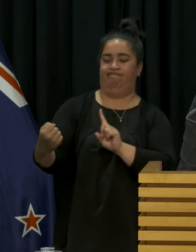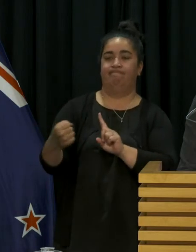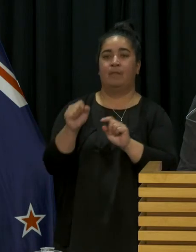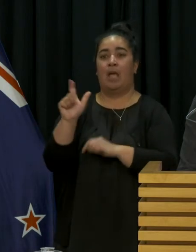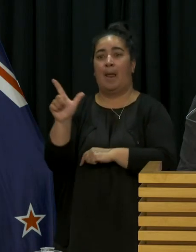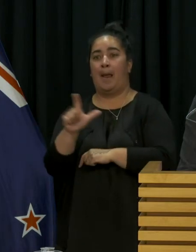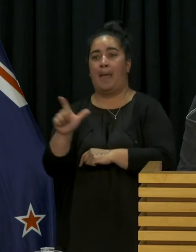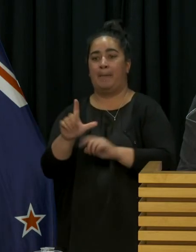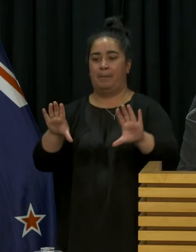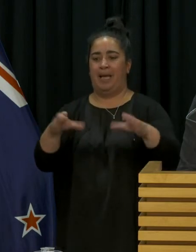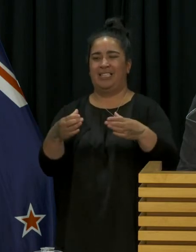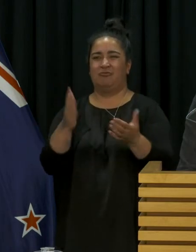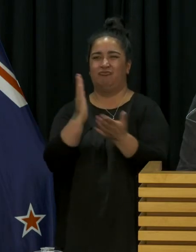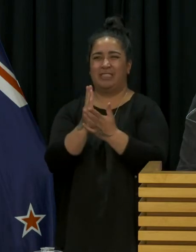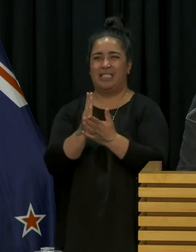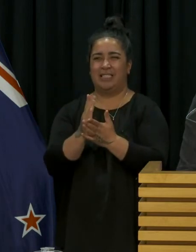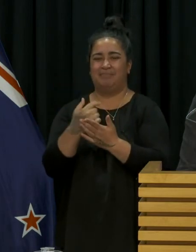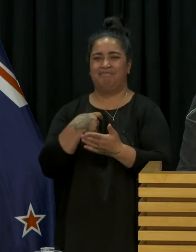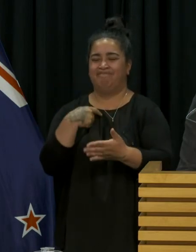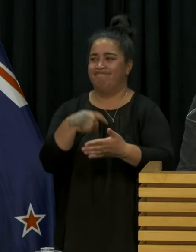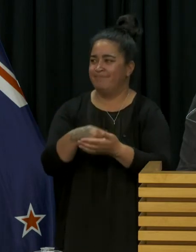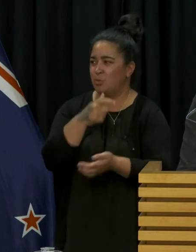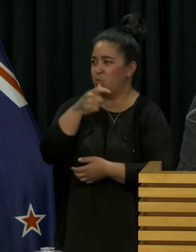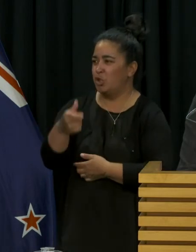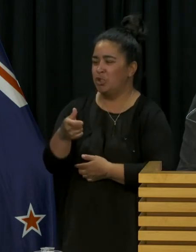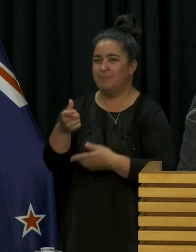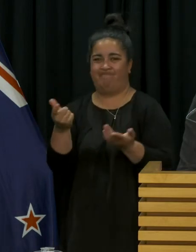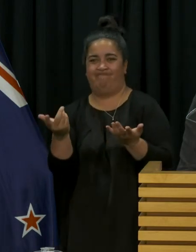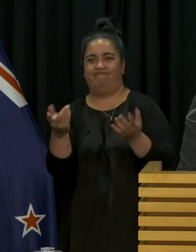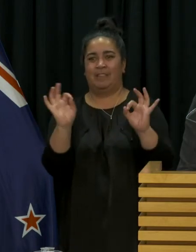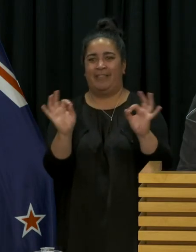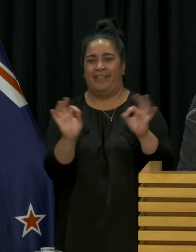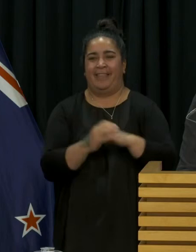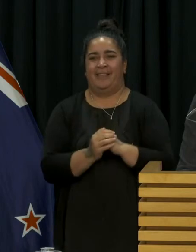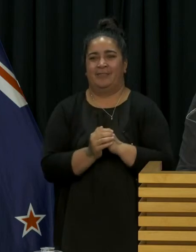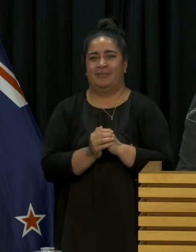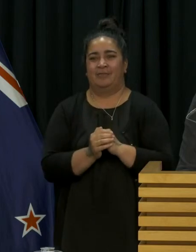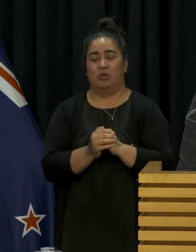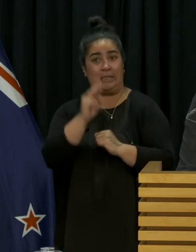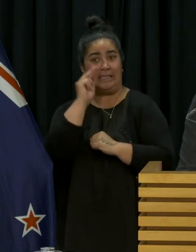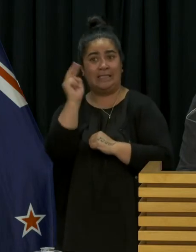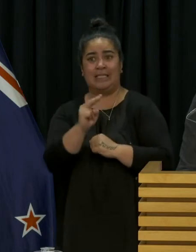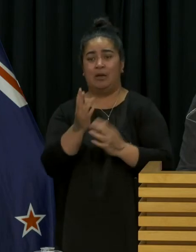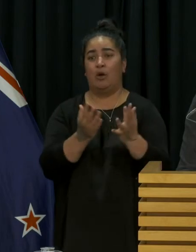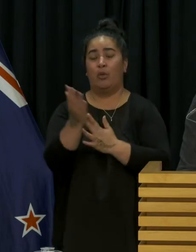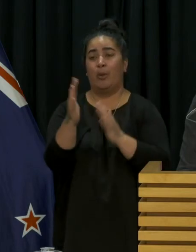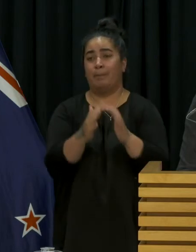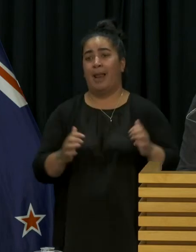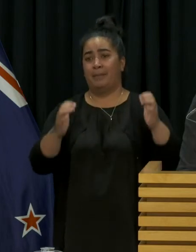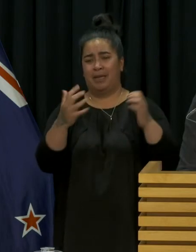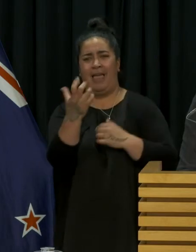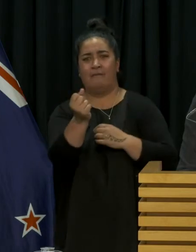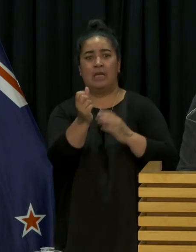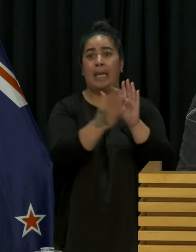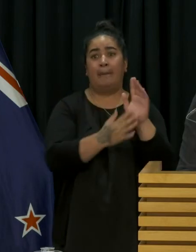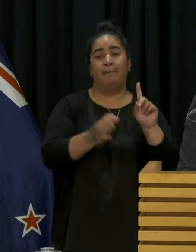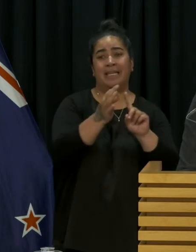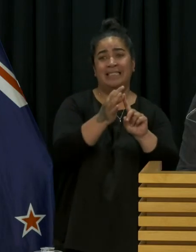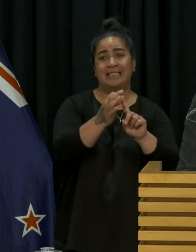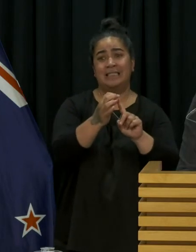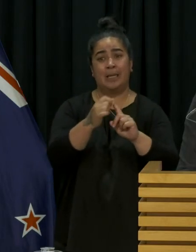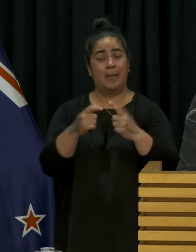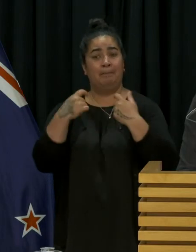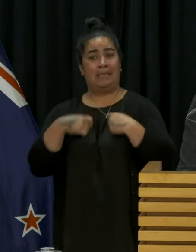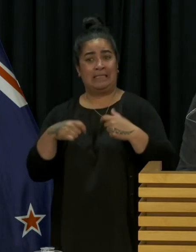hard to put that into words, but you can see it in our Parliament. There are MPs and ministers in our